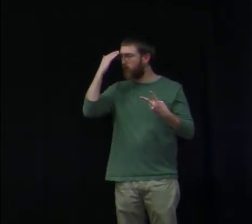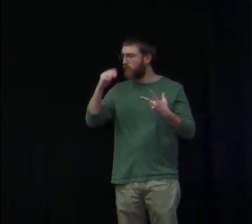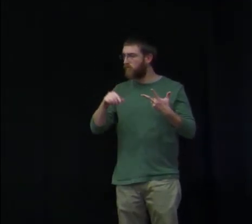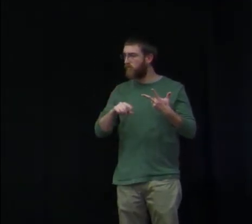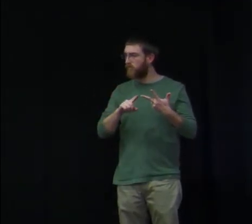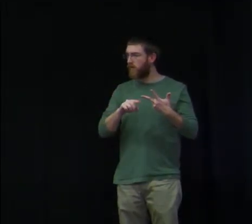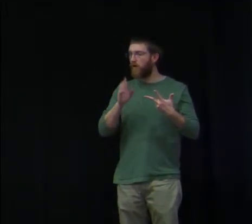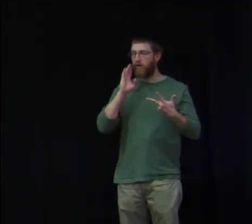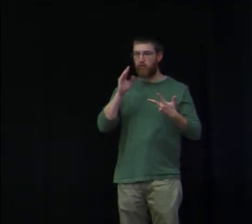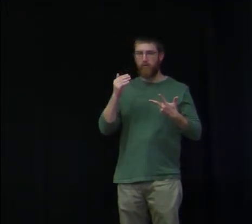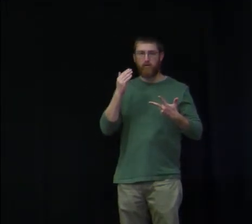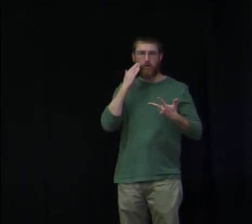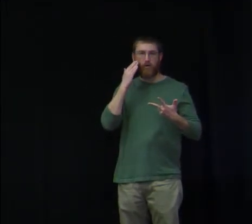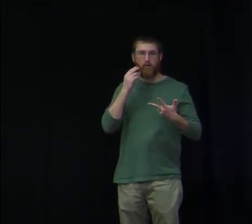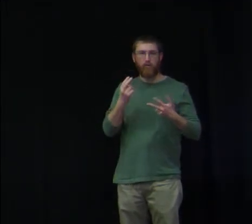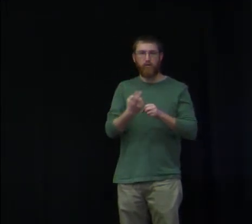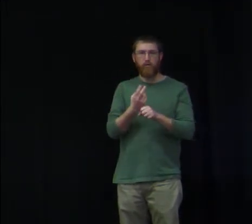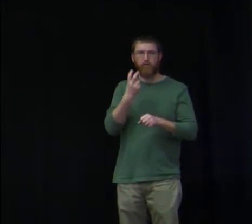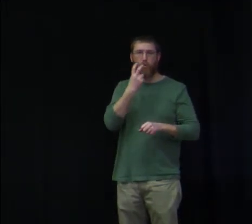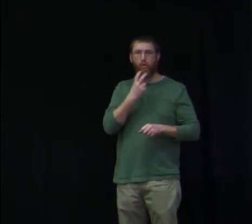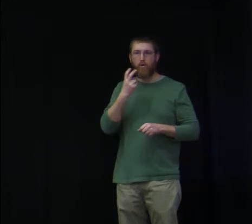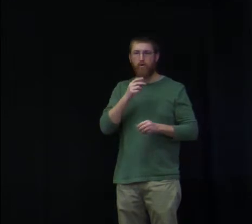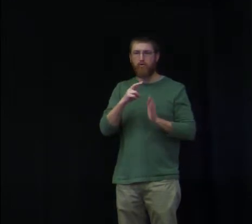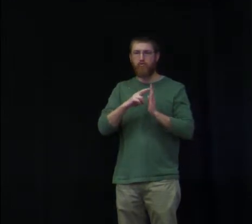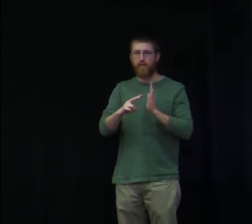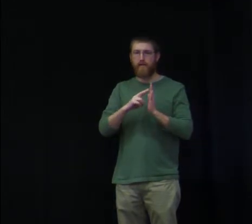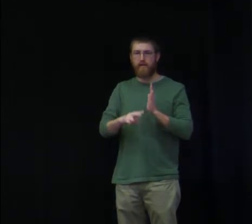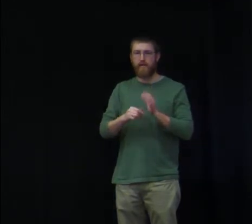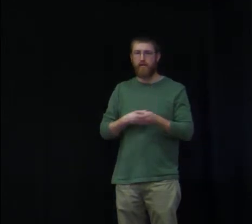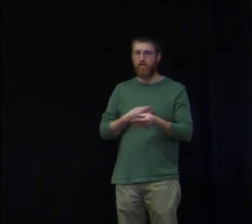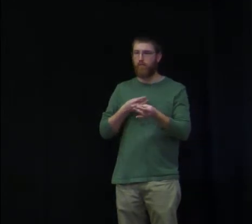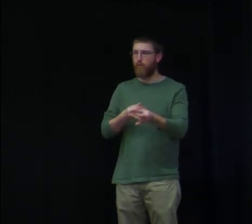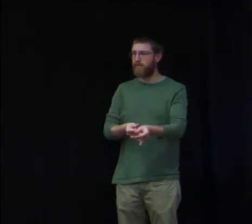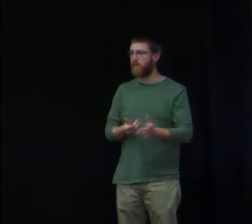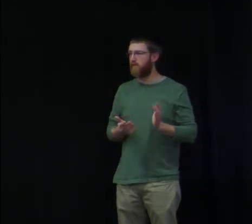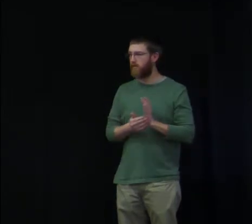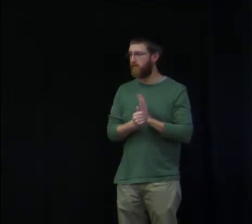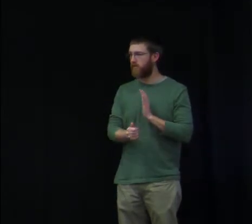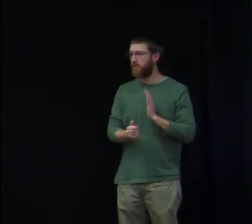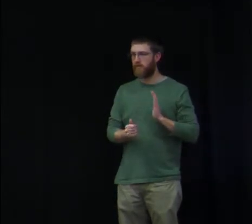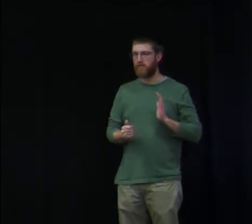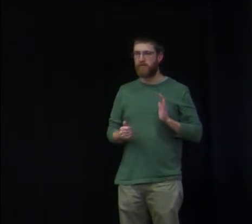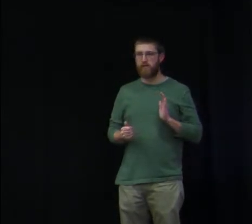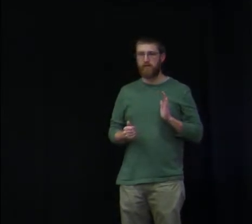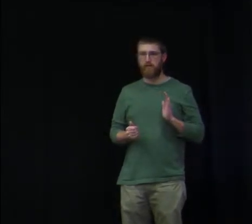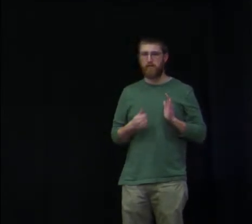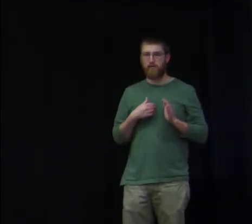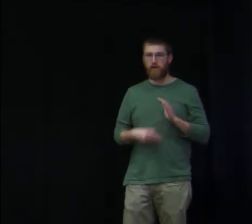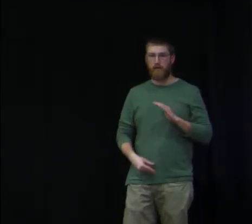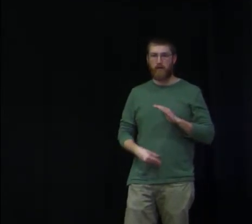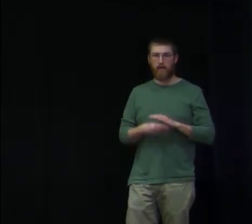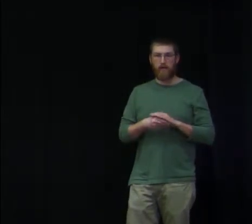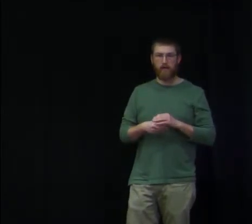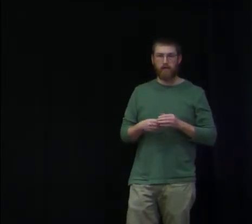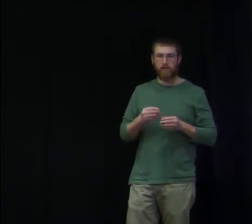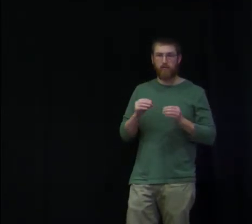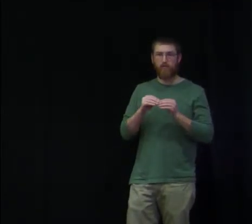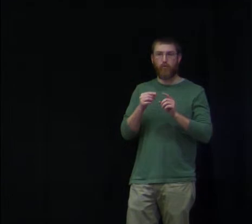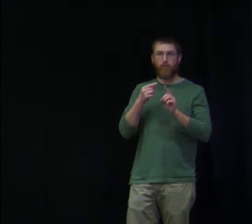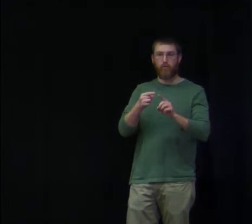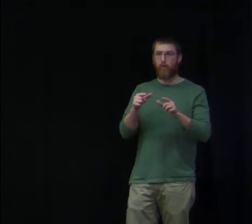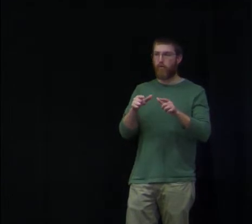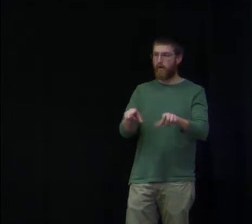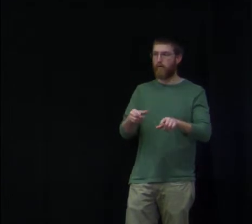I'm going to be using an oral reading fluency prose. Voila, there it is. Then you add the extra goal language in